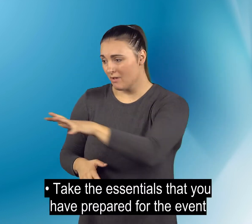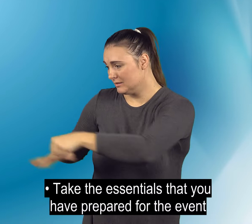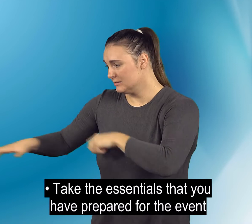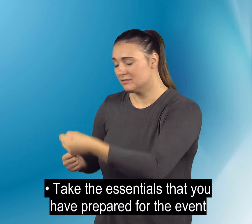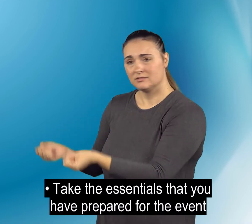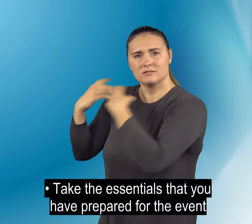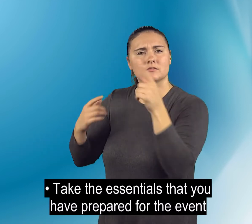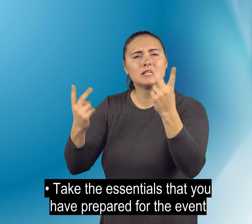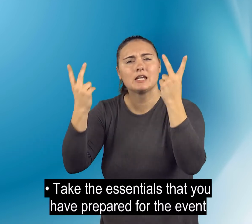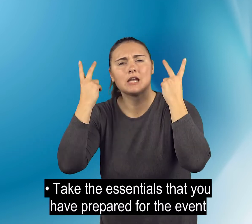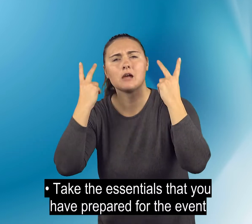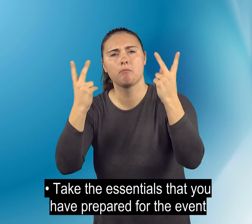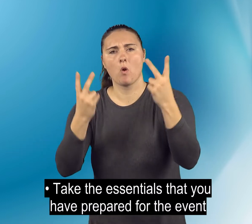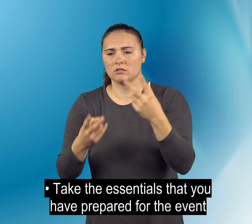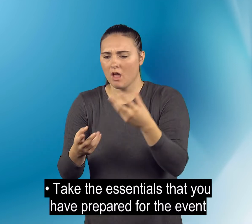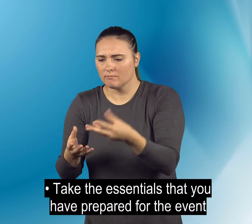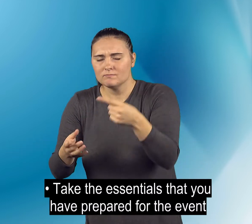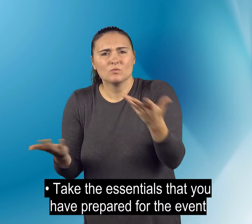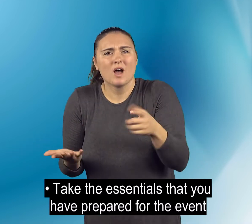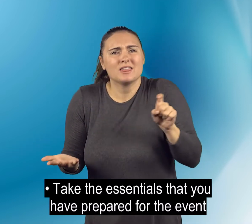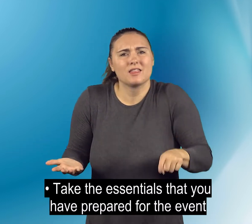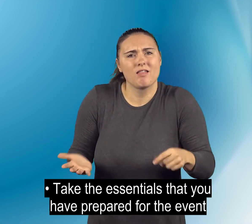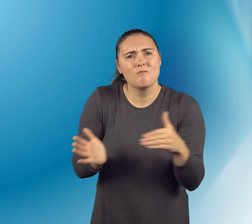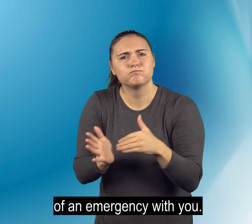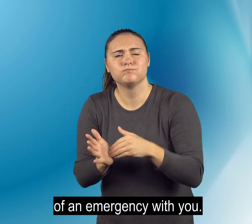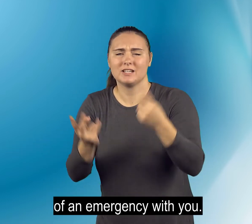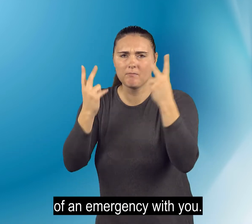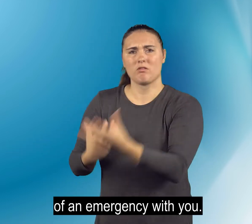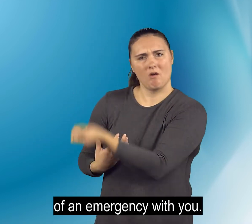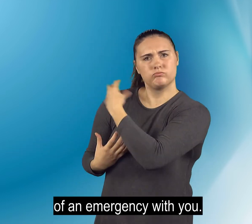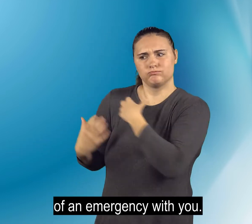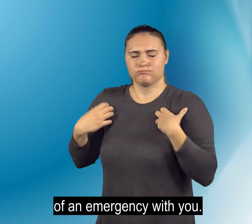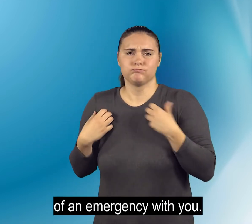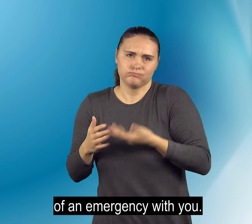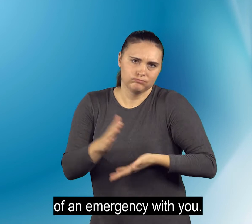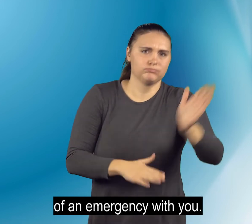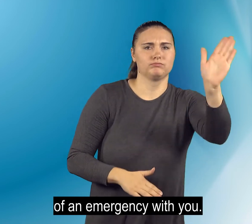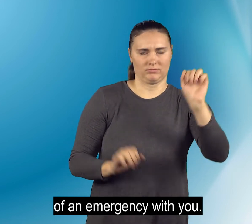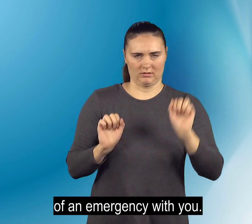Take the essentials that you have prepared for the event of an emergency with you.